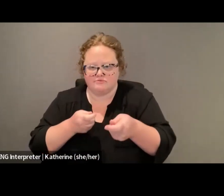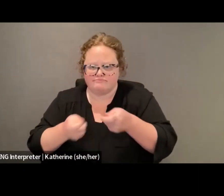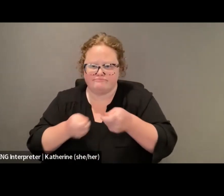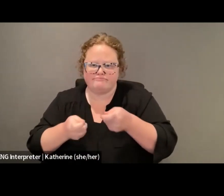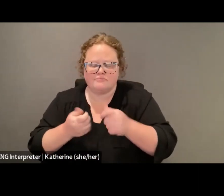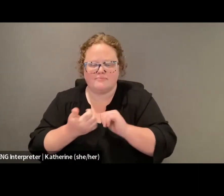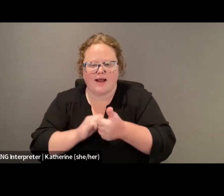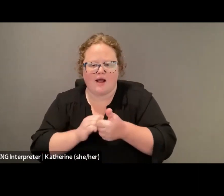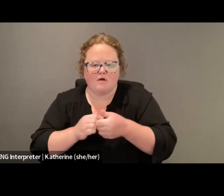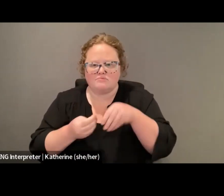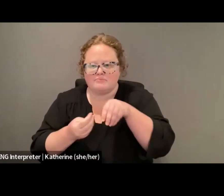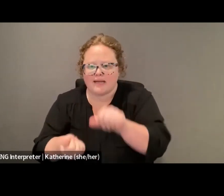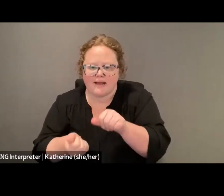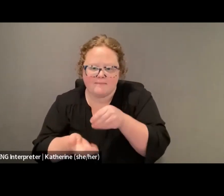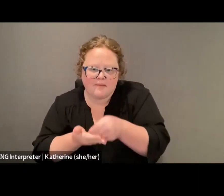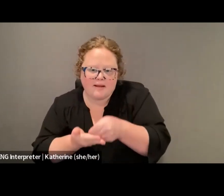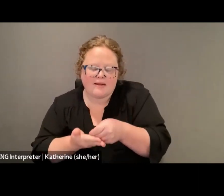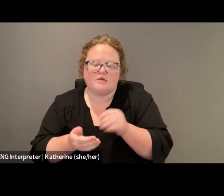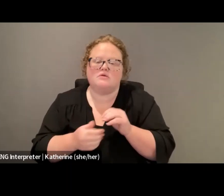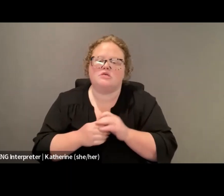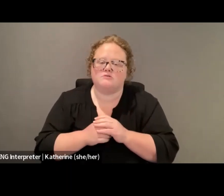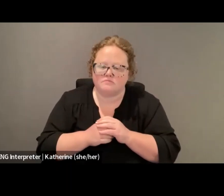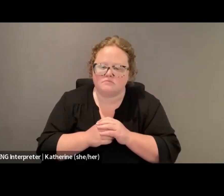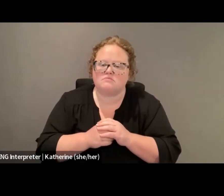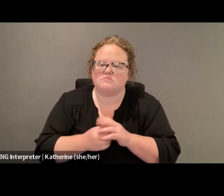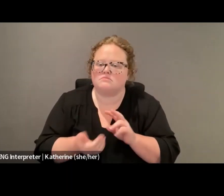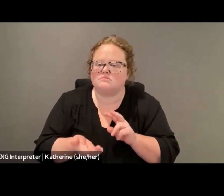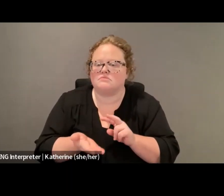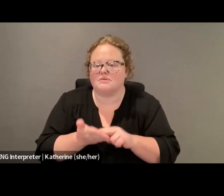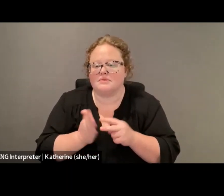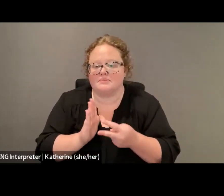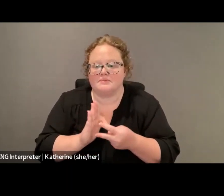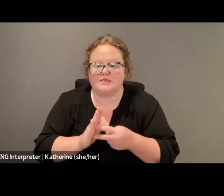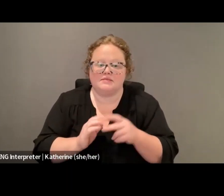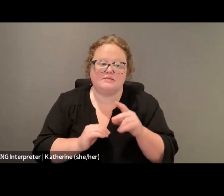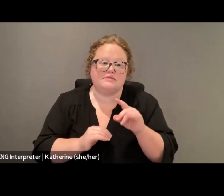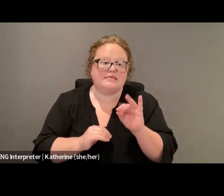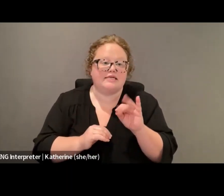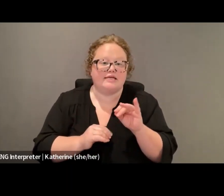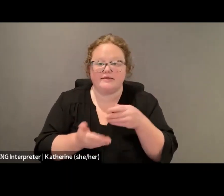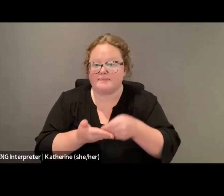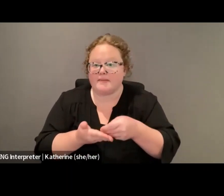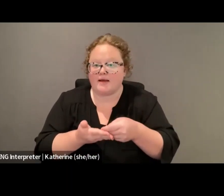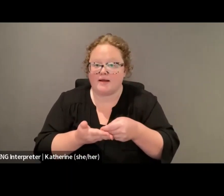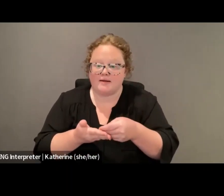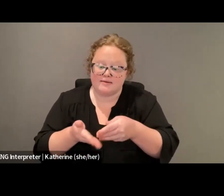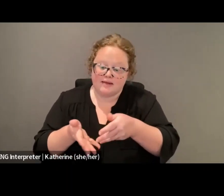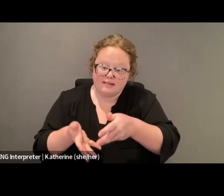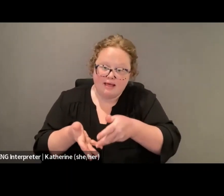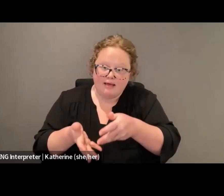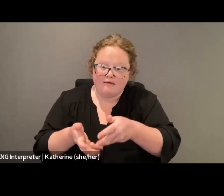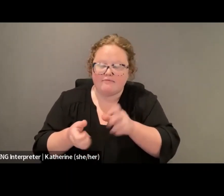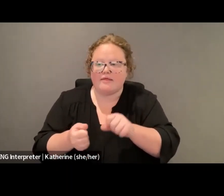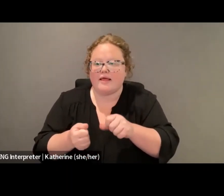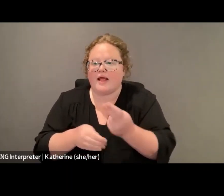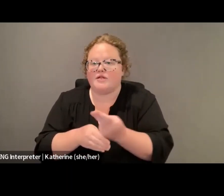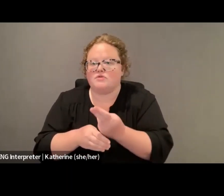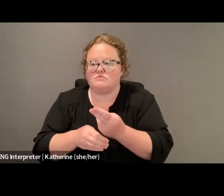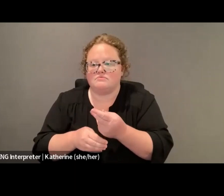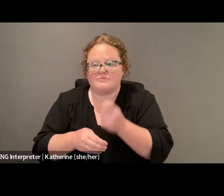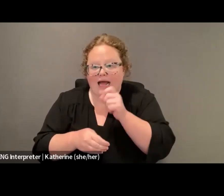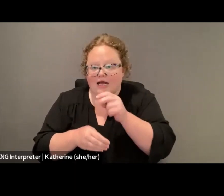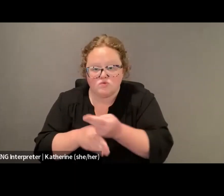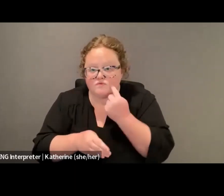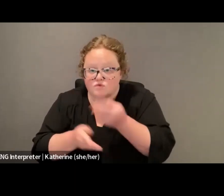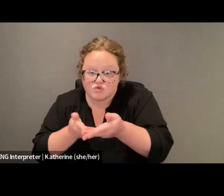authority. And so they may be able to use otherwise unused budget dollars to purchase things that are going